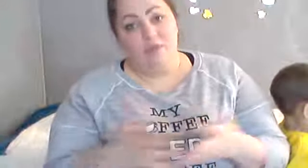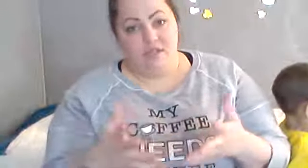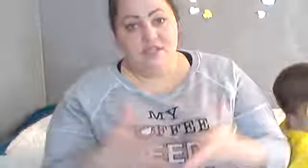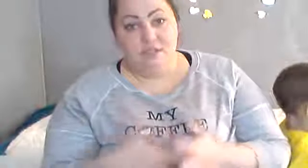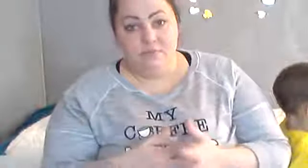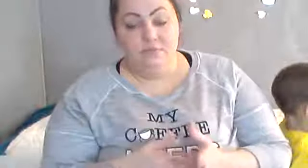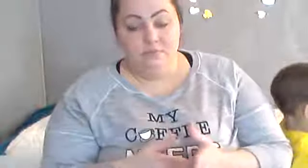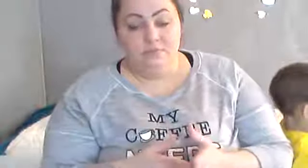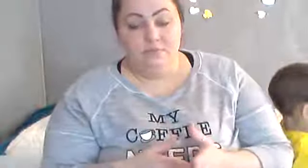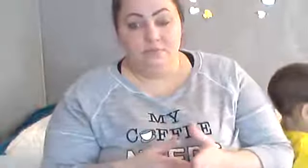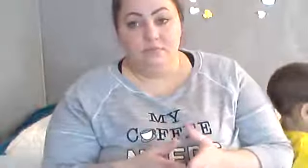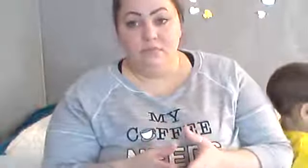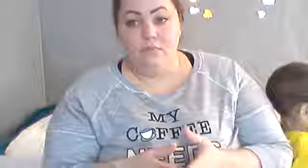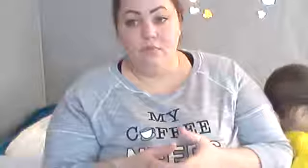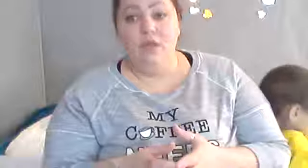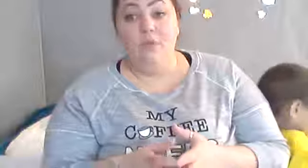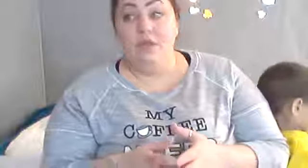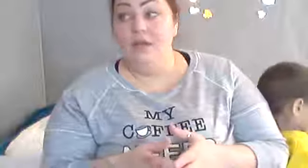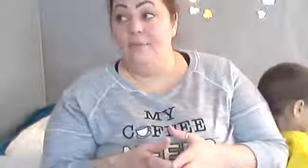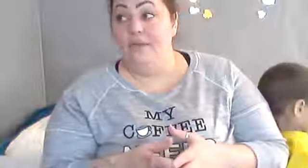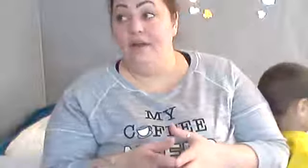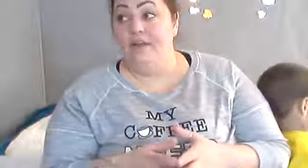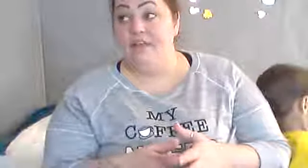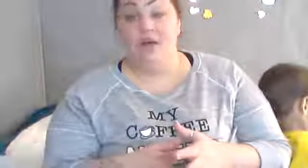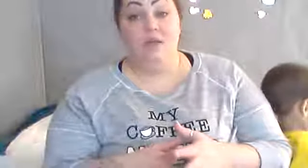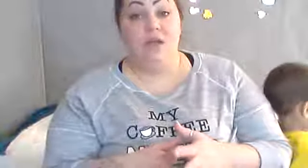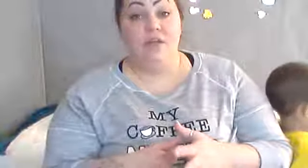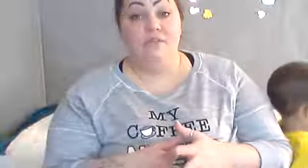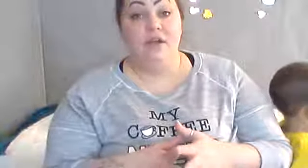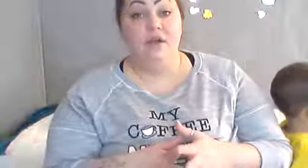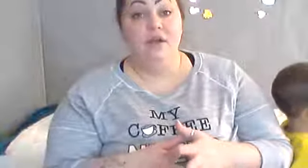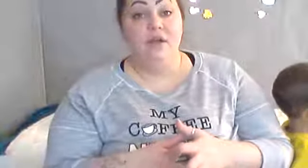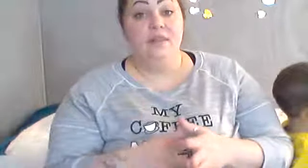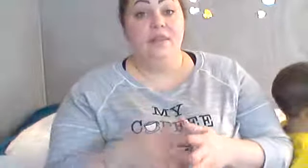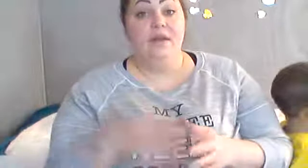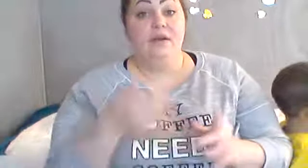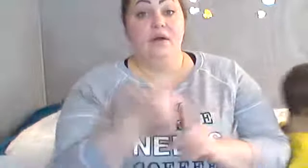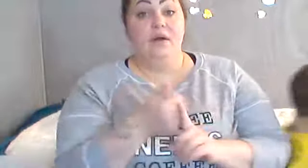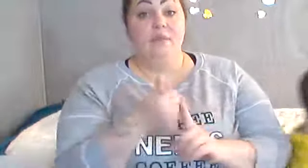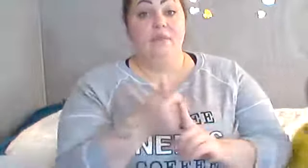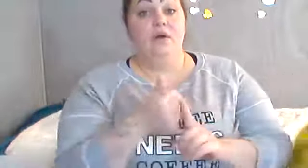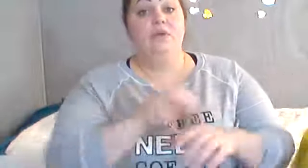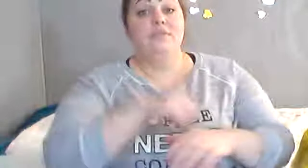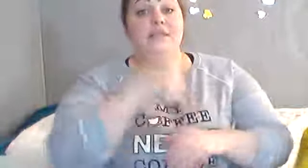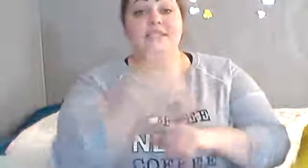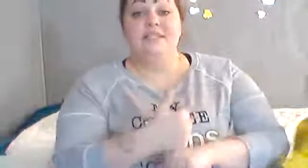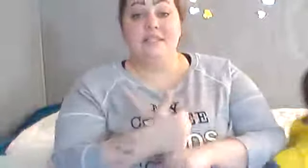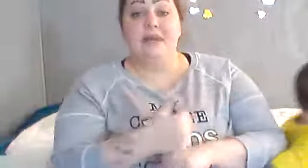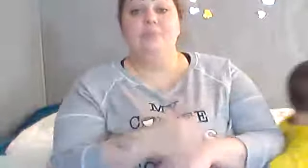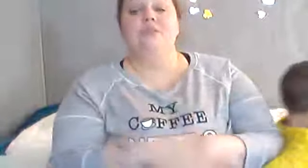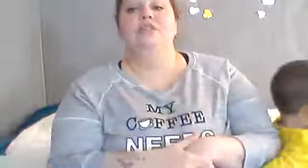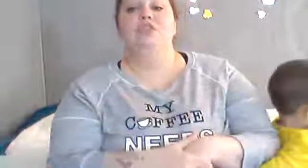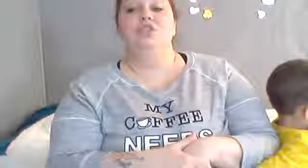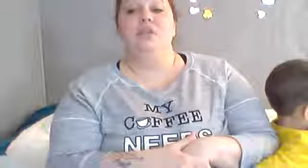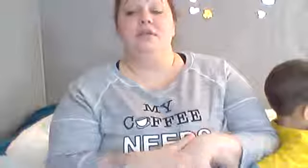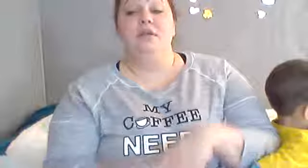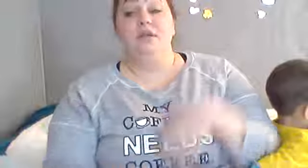broadest. They're really up there and they've got a lot of their own signs established and